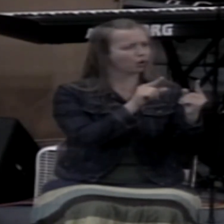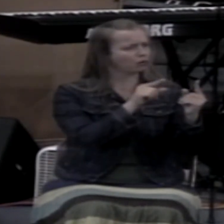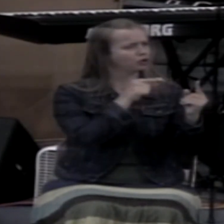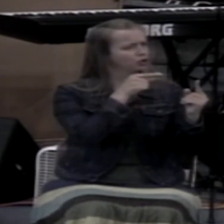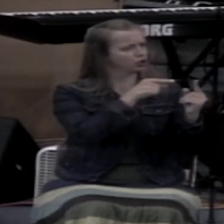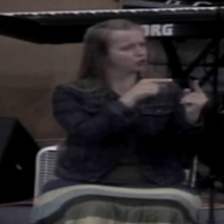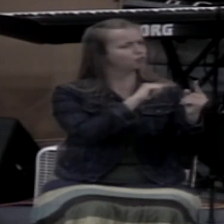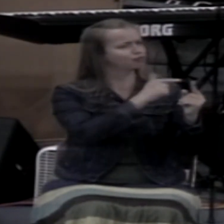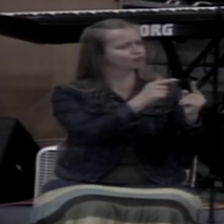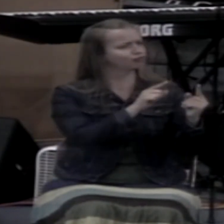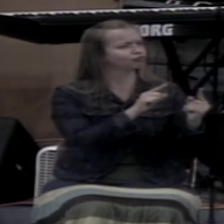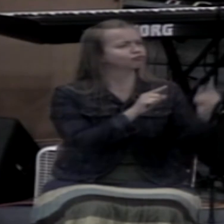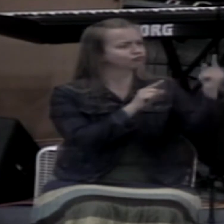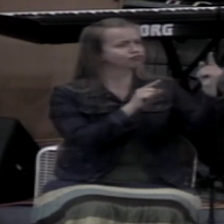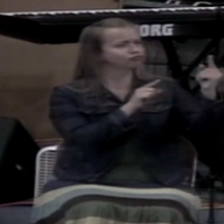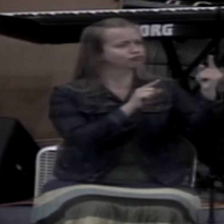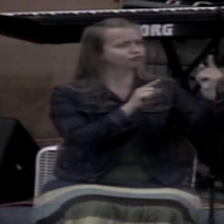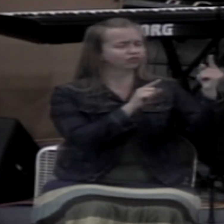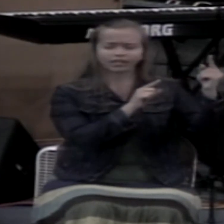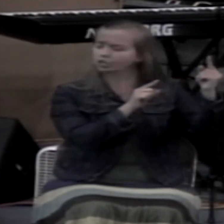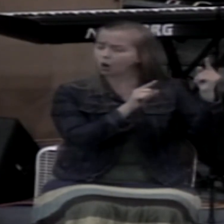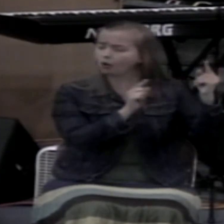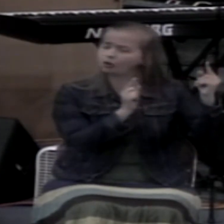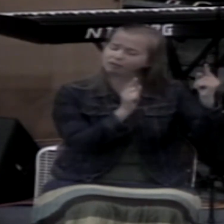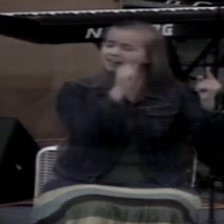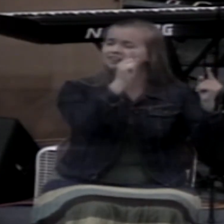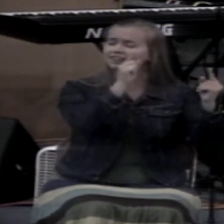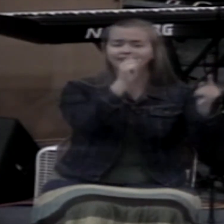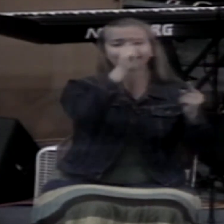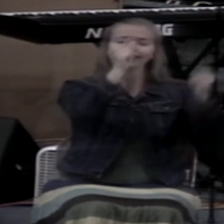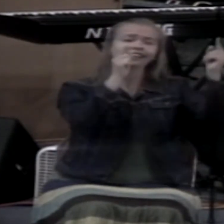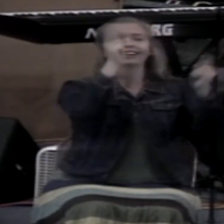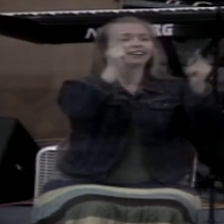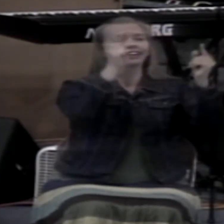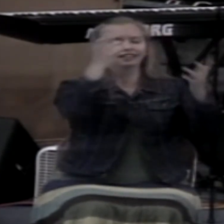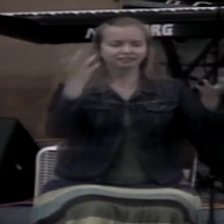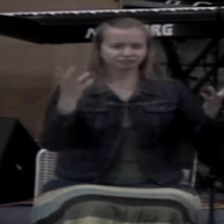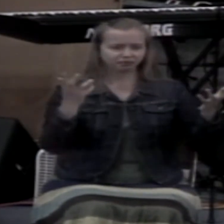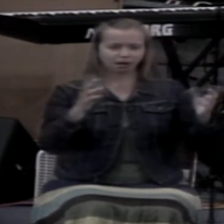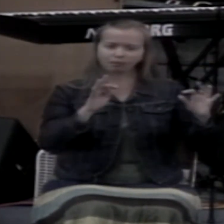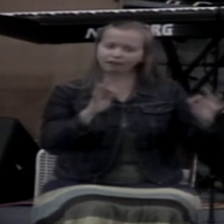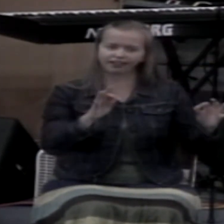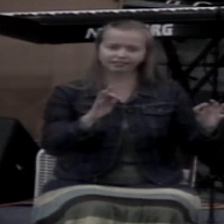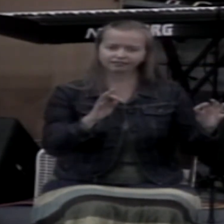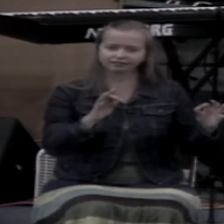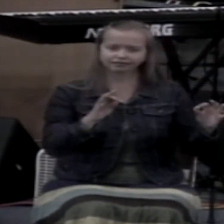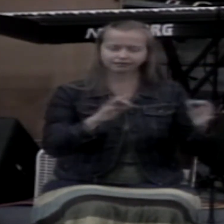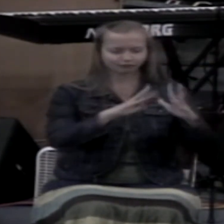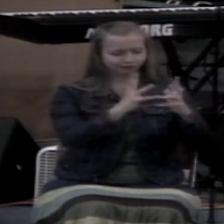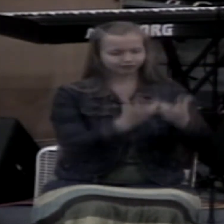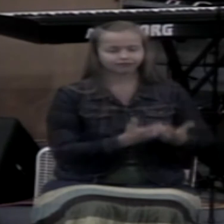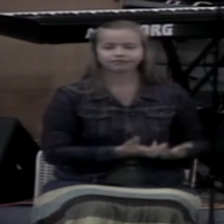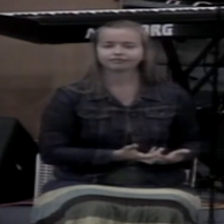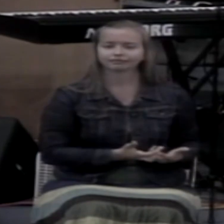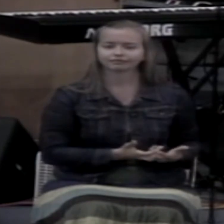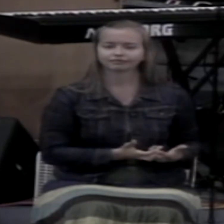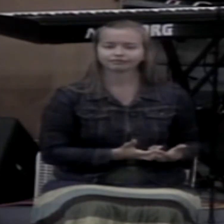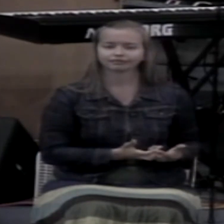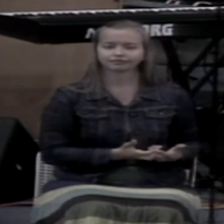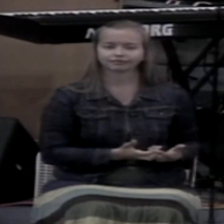And you lock your jaws and refuse to criticize him because he's your superior.